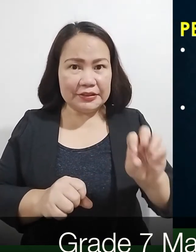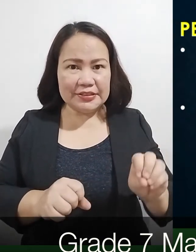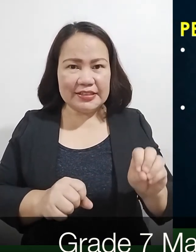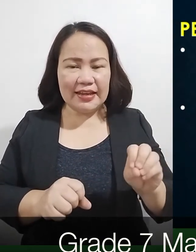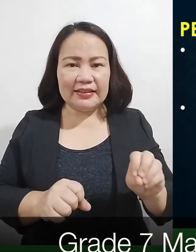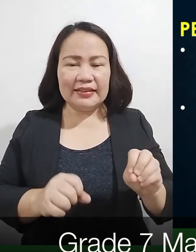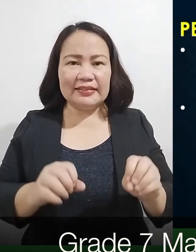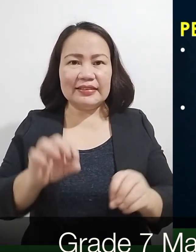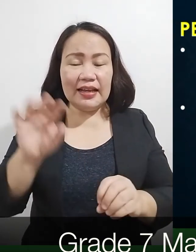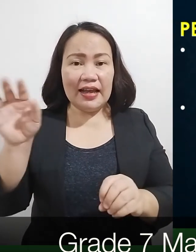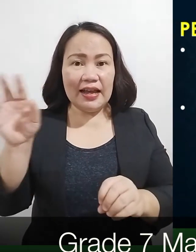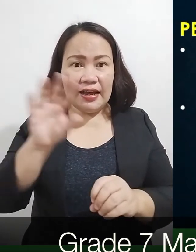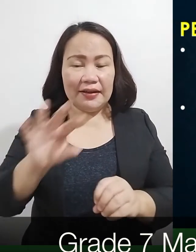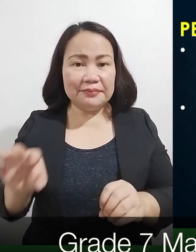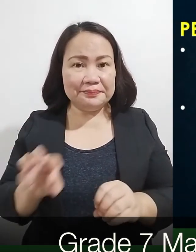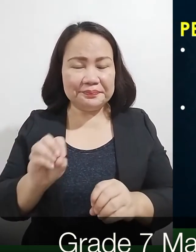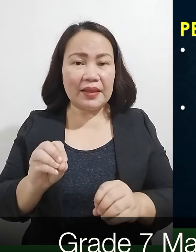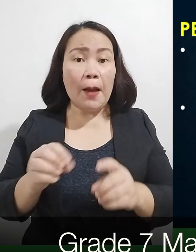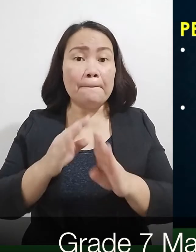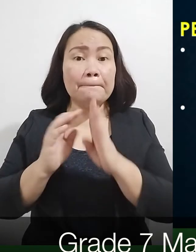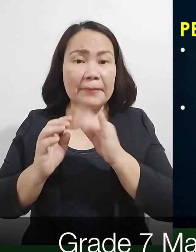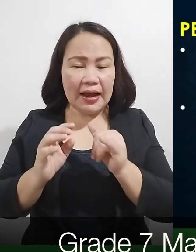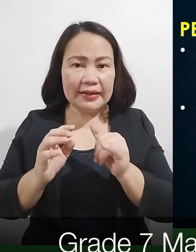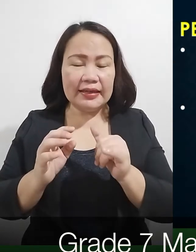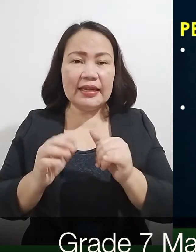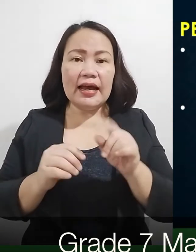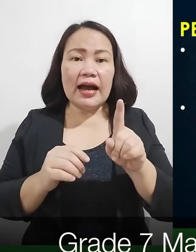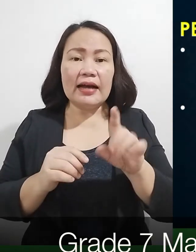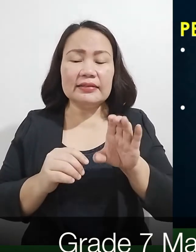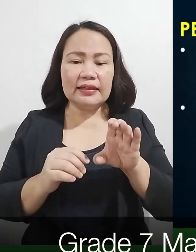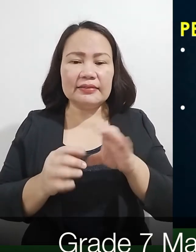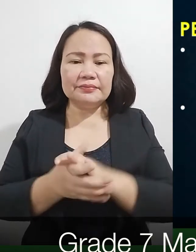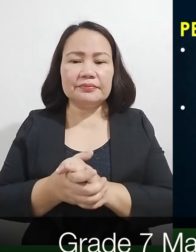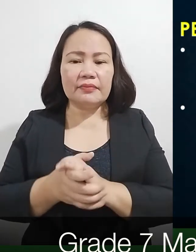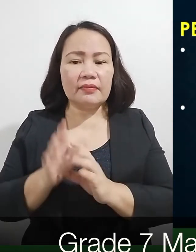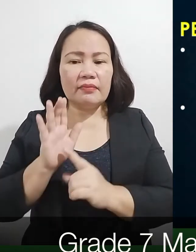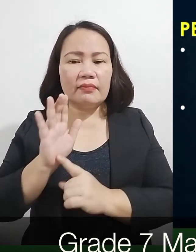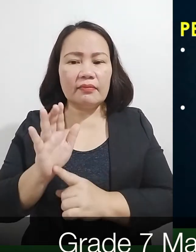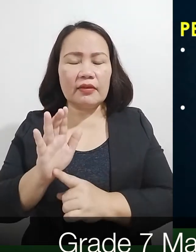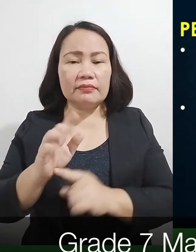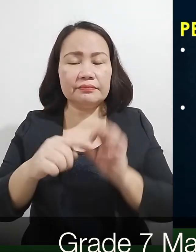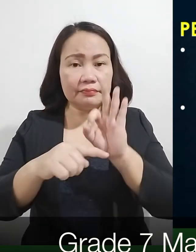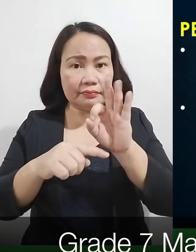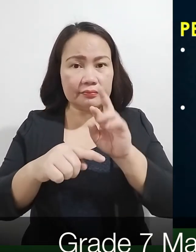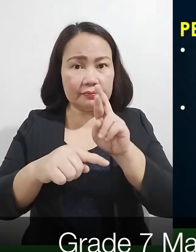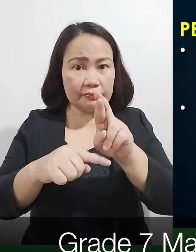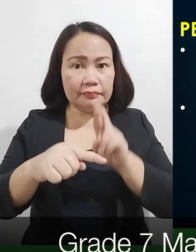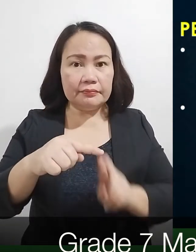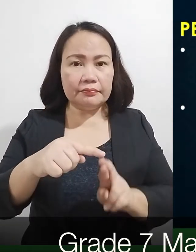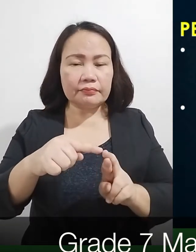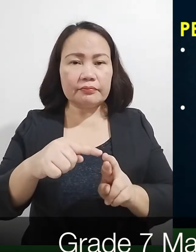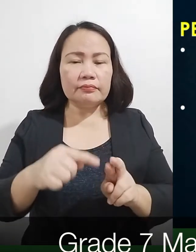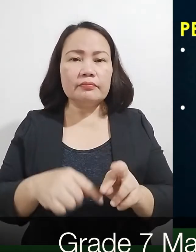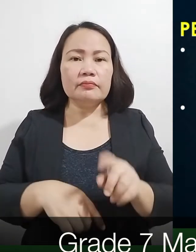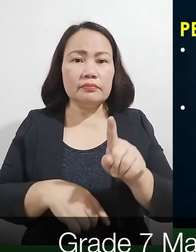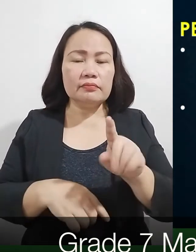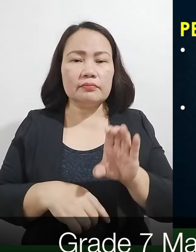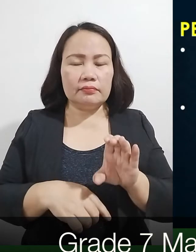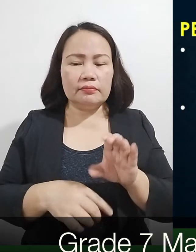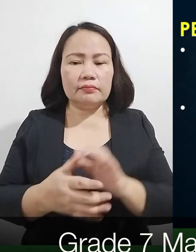is it's by 100 and it's expressed in the ratio of a fraction